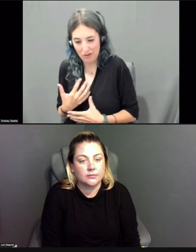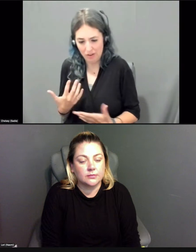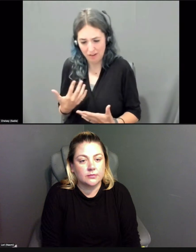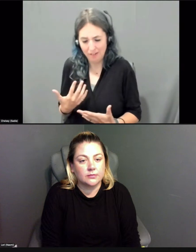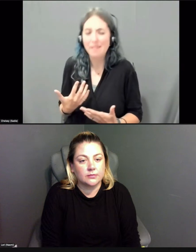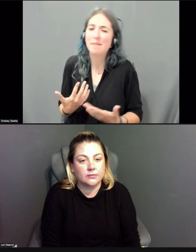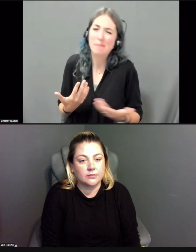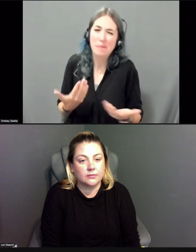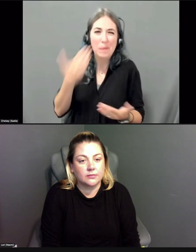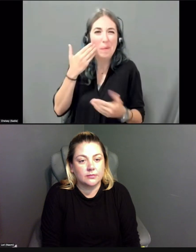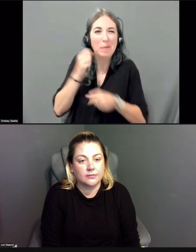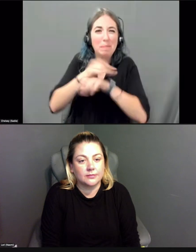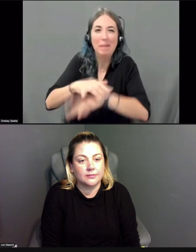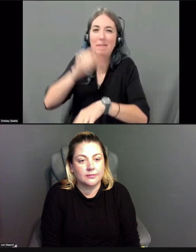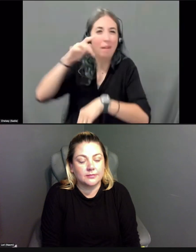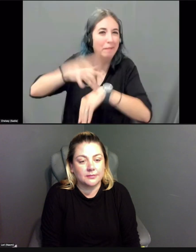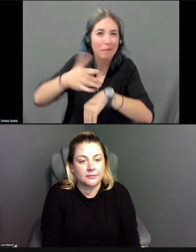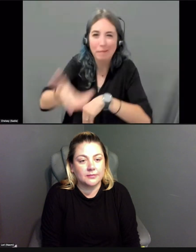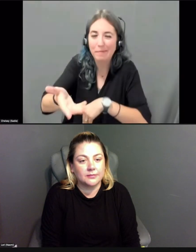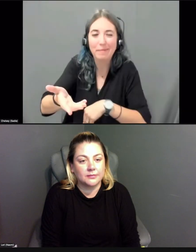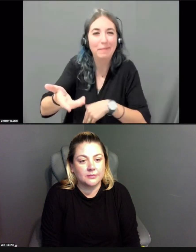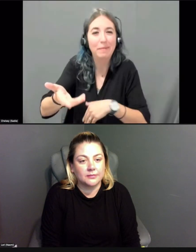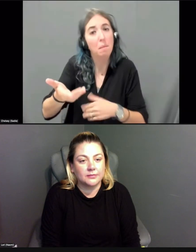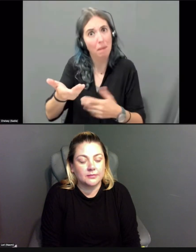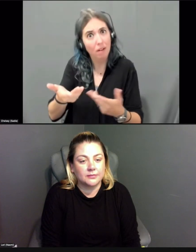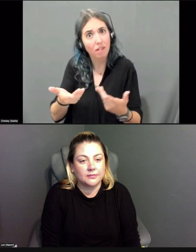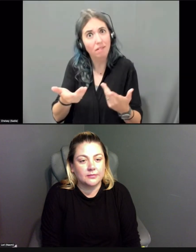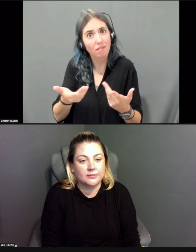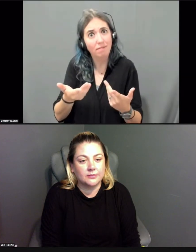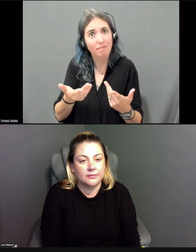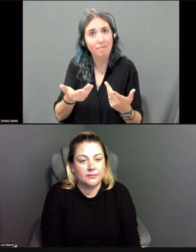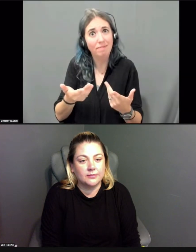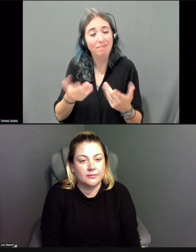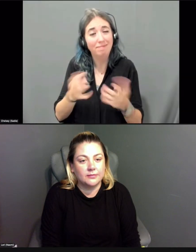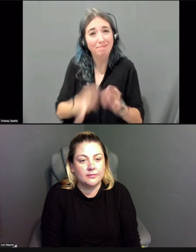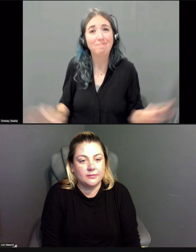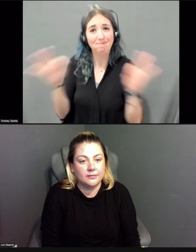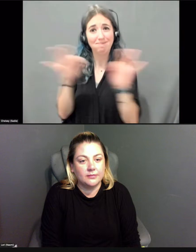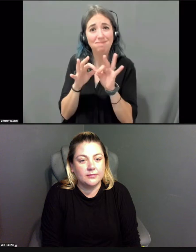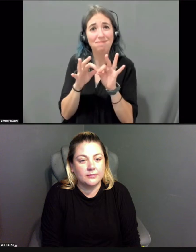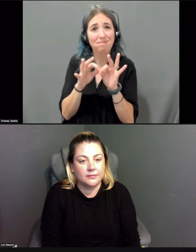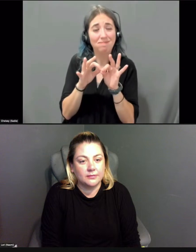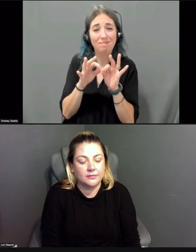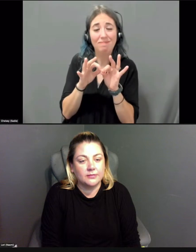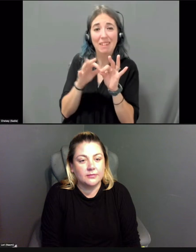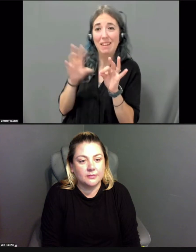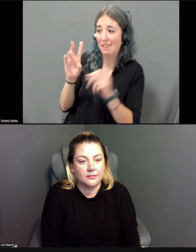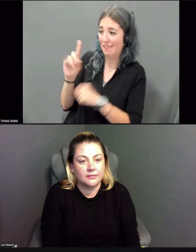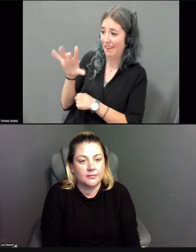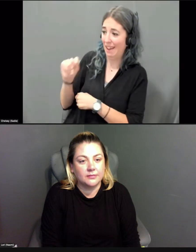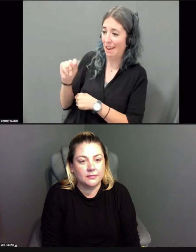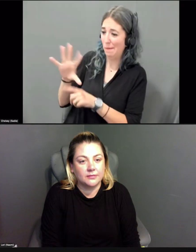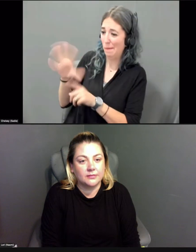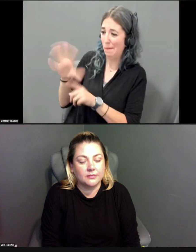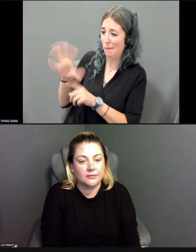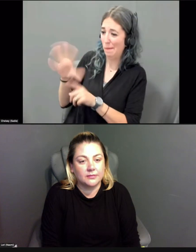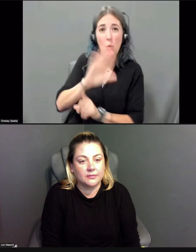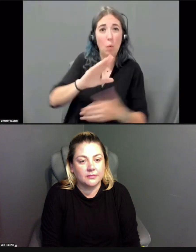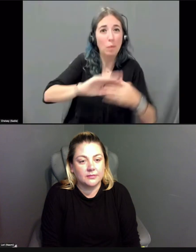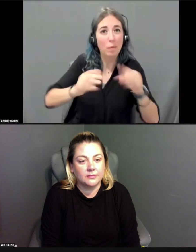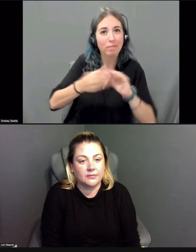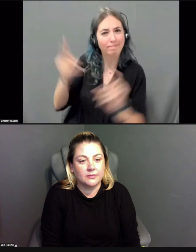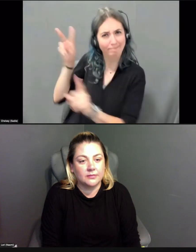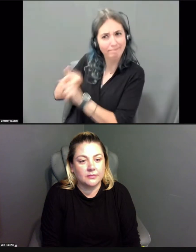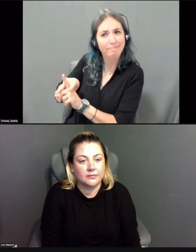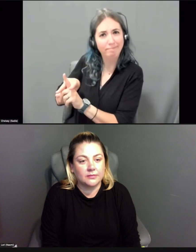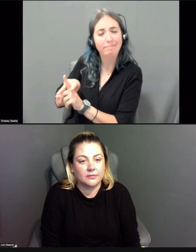near you. And I think that is so relative, like to talking about diet culture, and especially for people